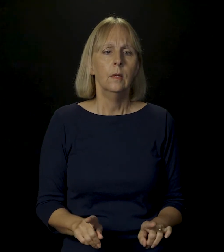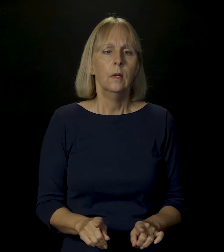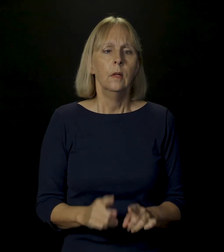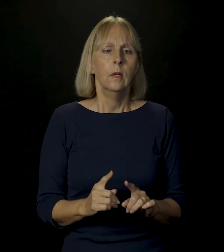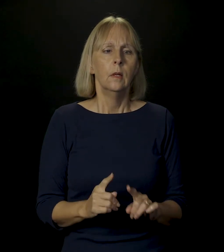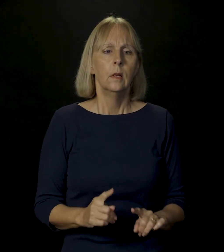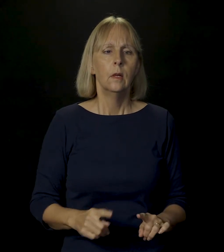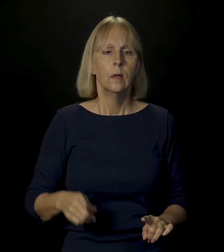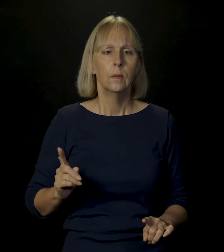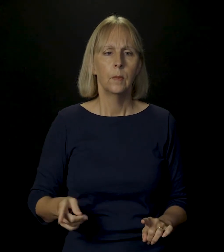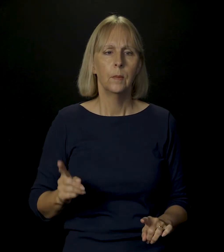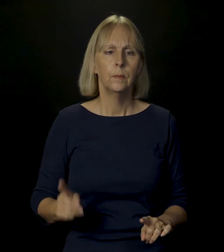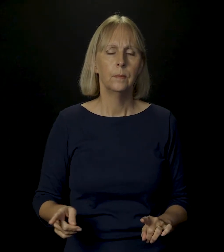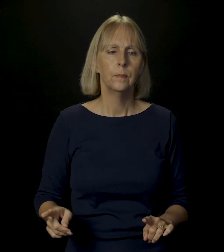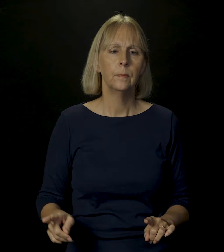Let's Sing This